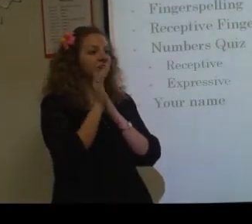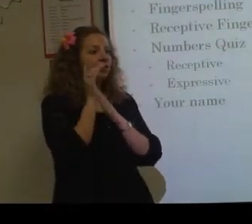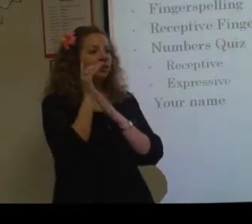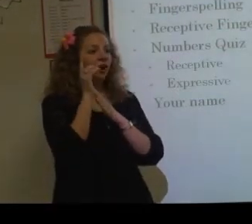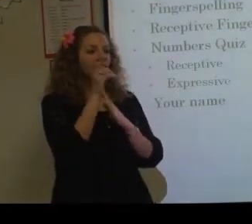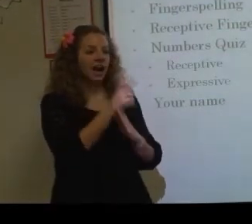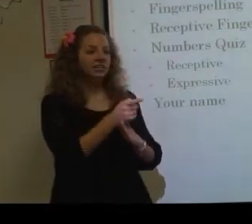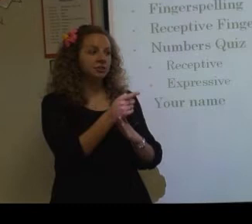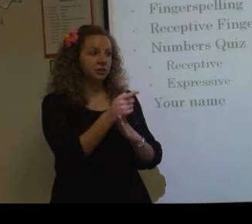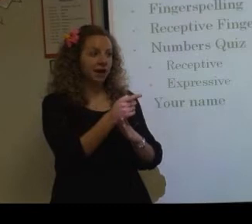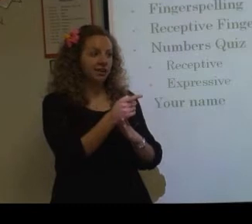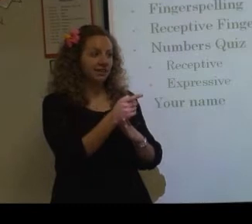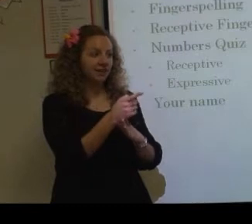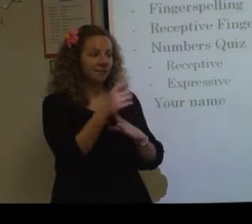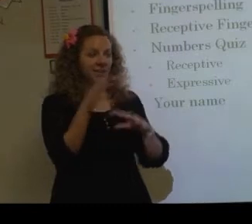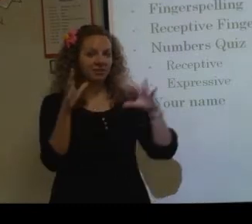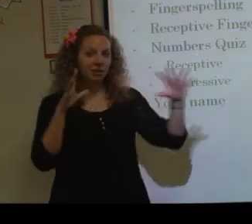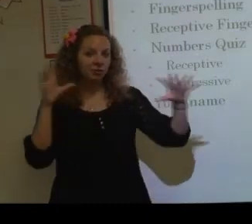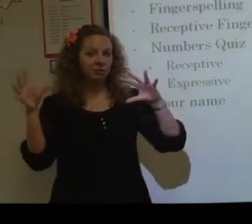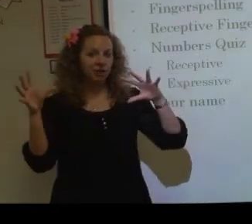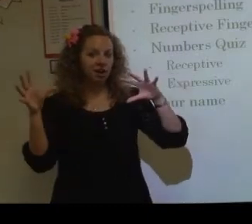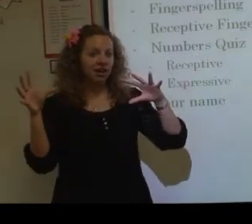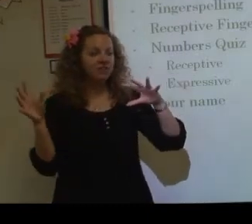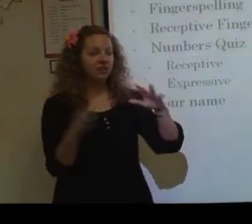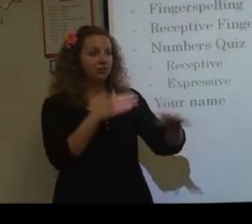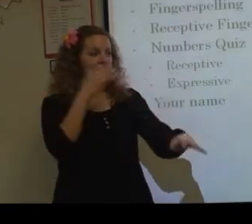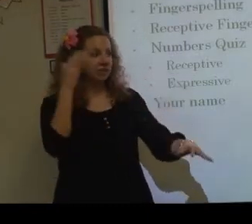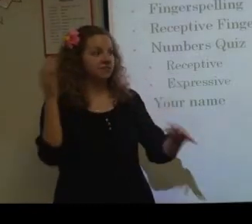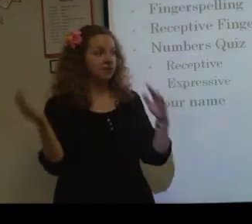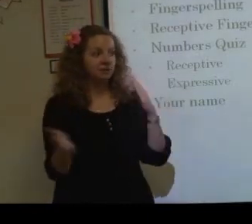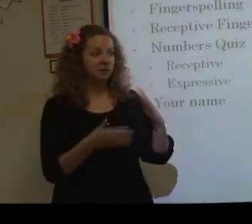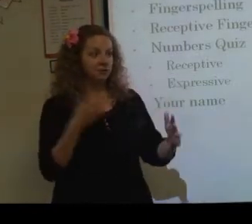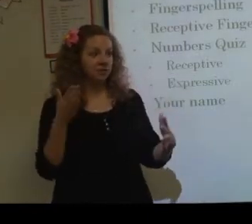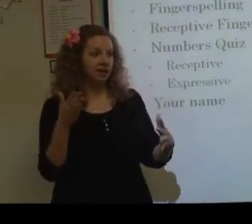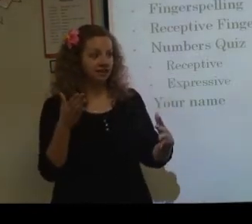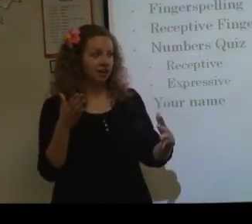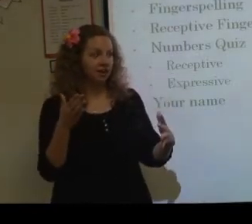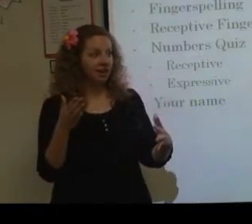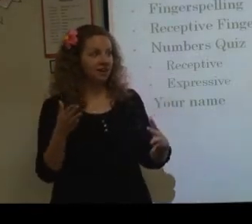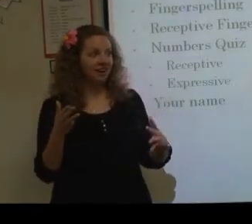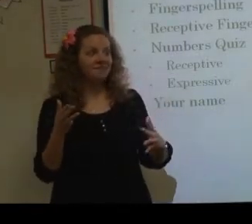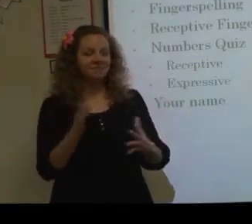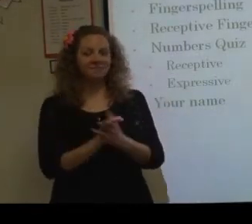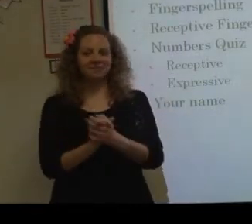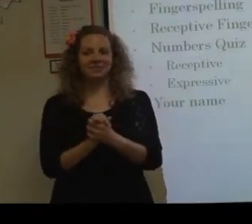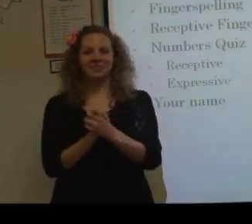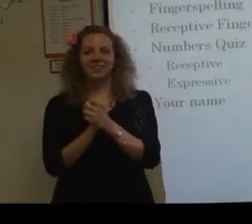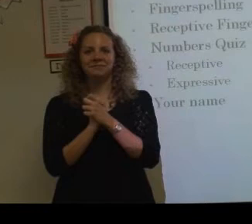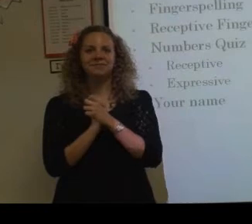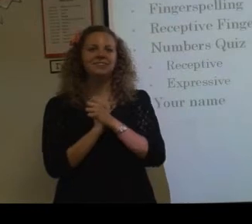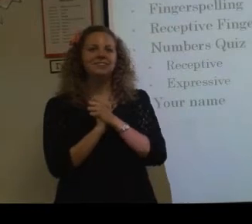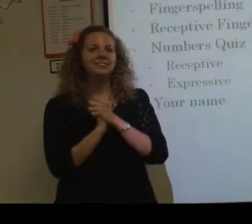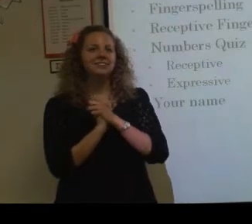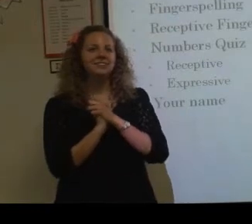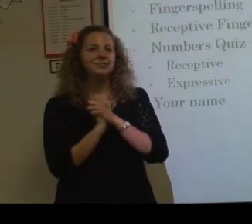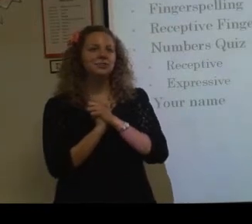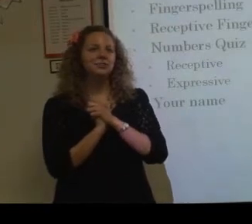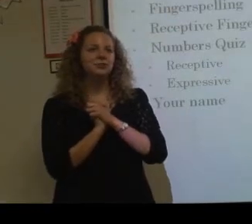then I'll ask who has it. That way I know who's got it, and then I'll do it again for anybody who hasn't gotten it yet. Okay, you ready? Let's